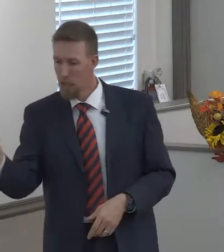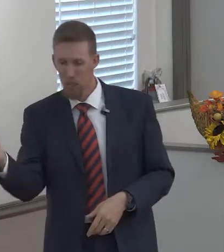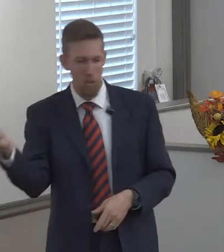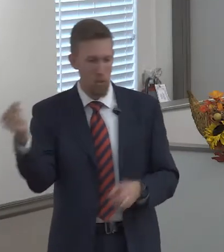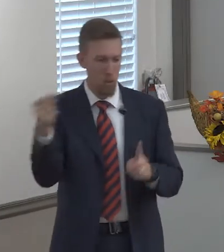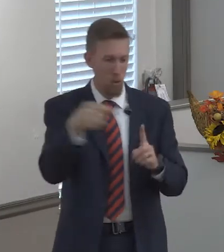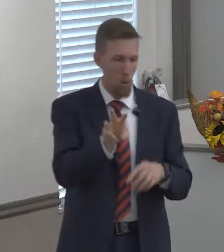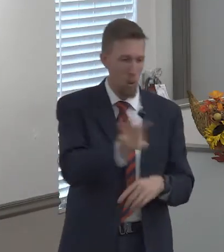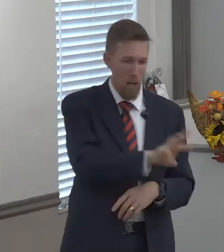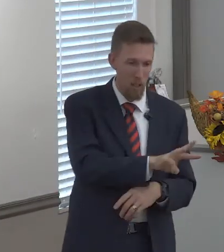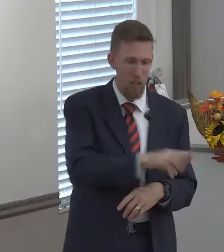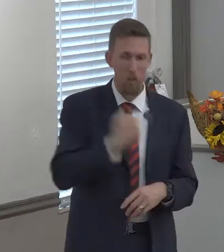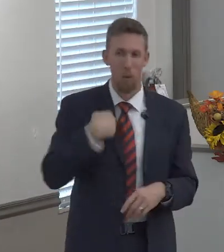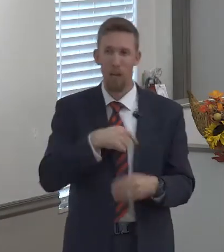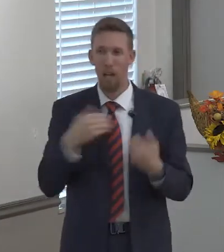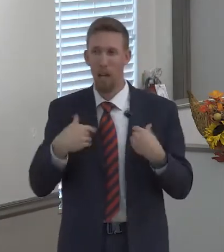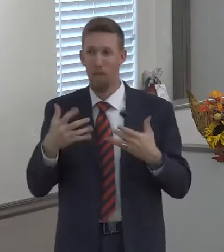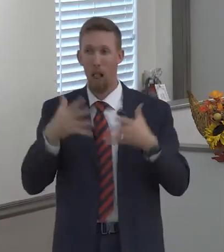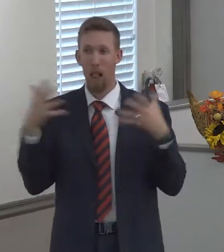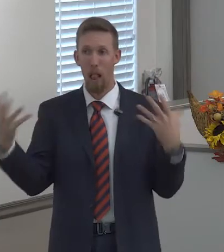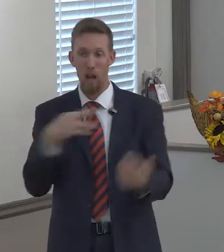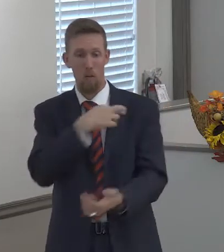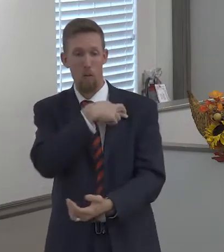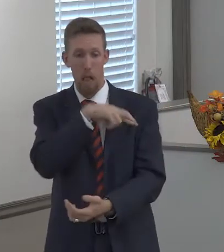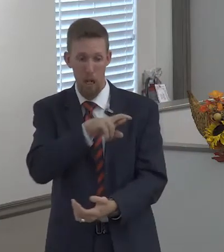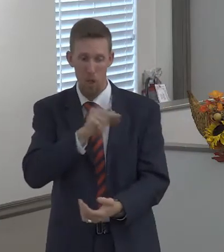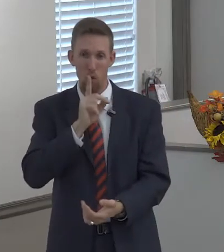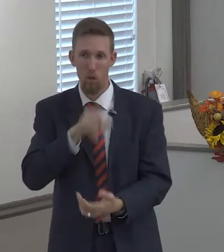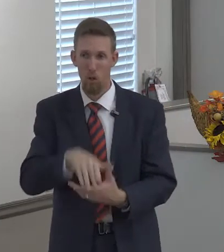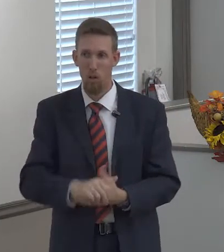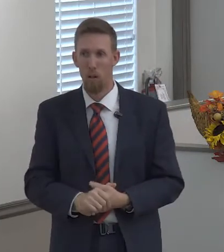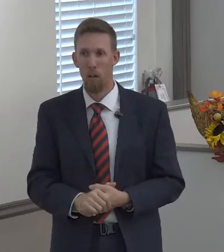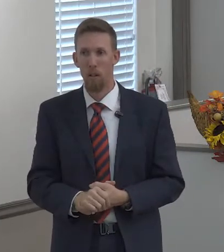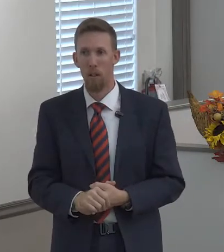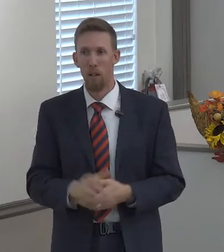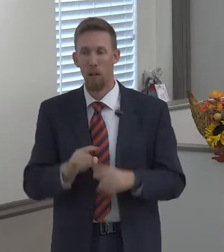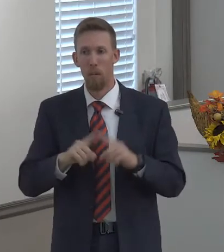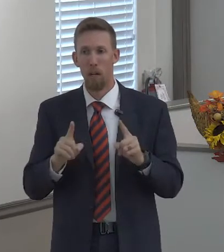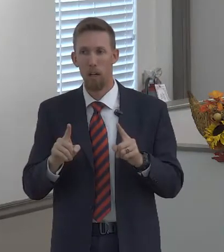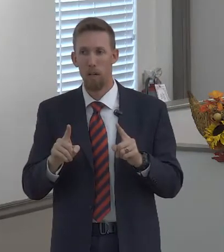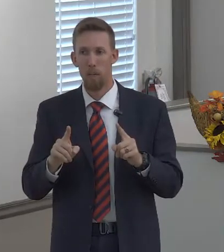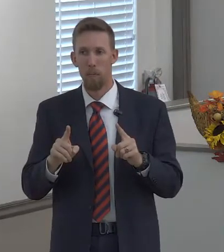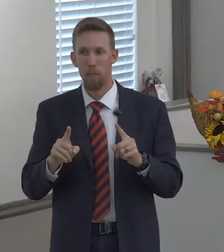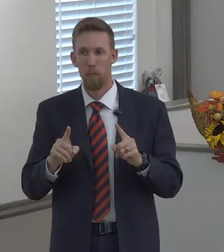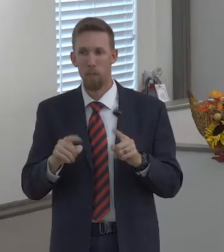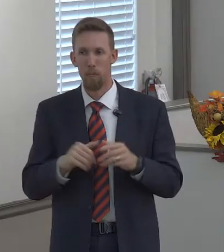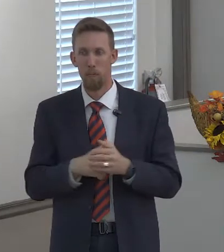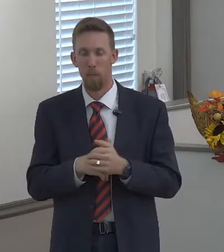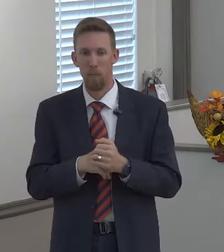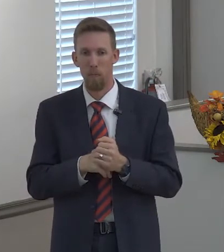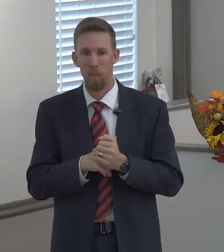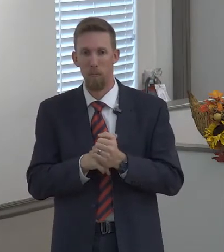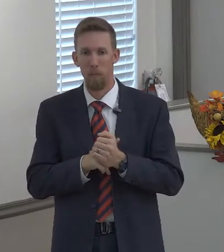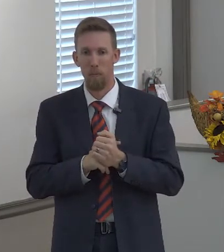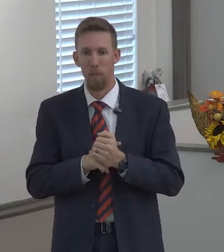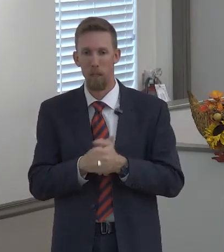by various different means that don't have a church. And